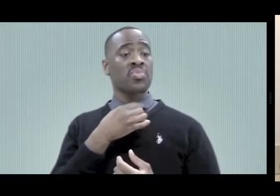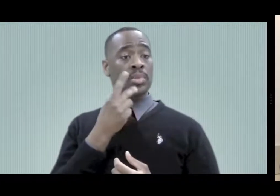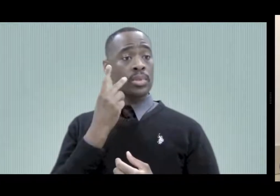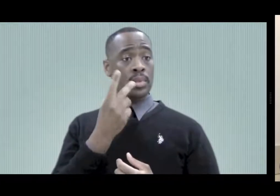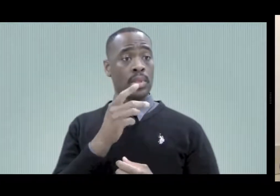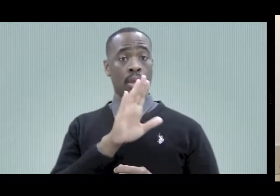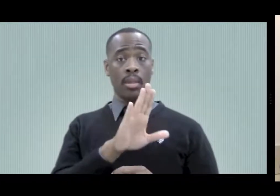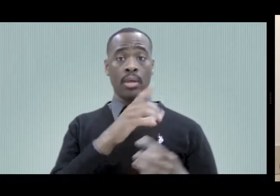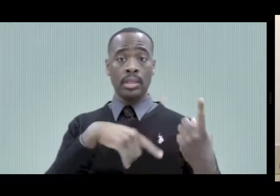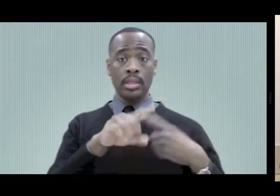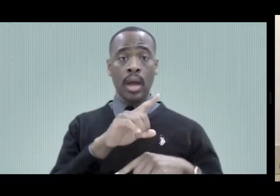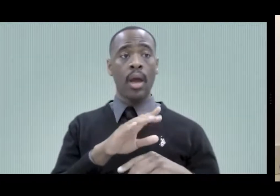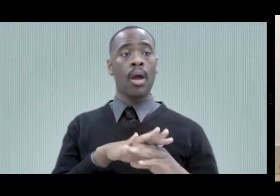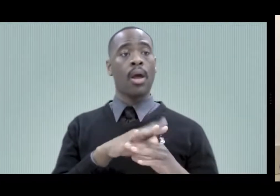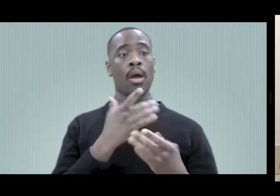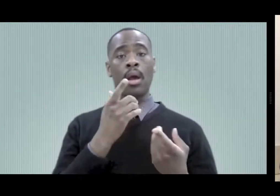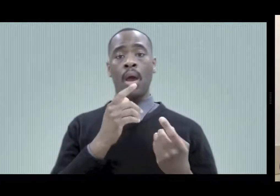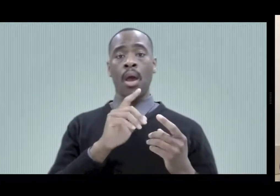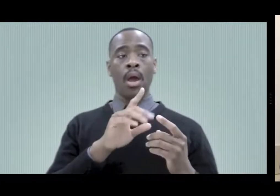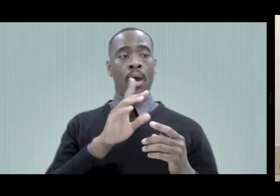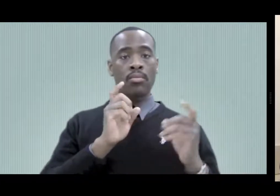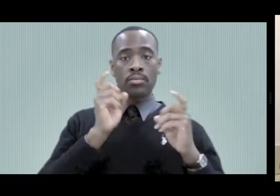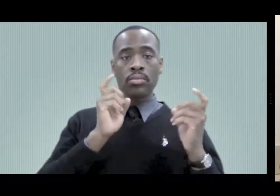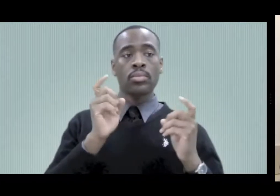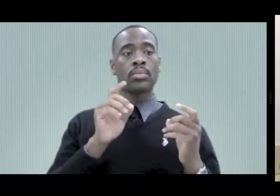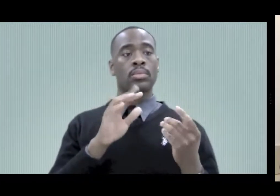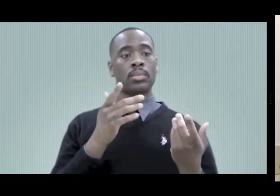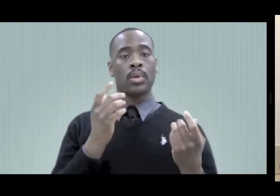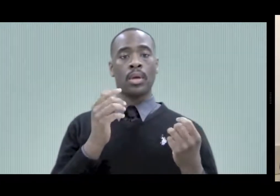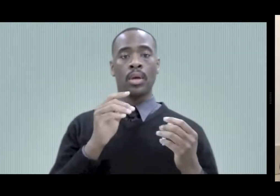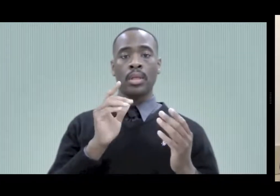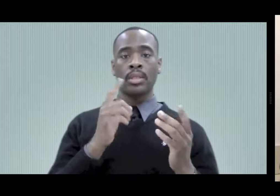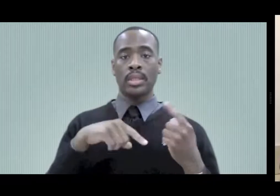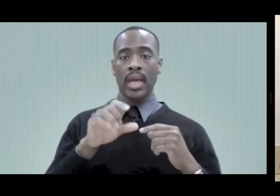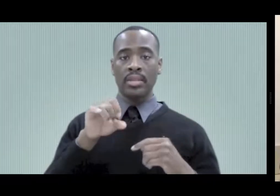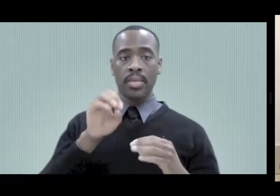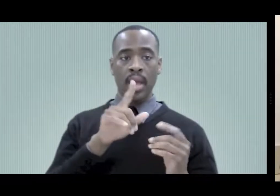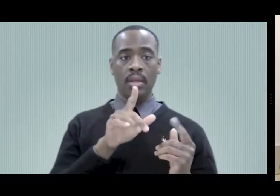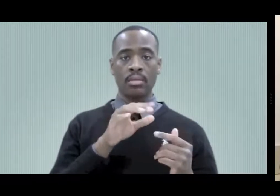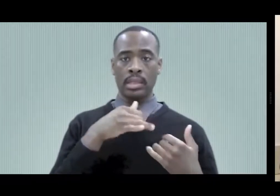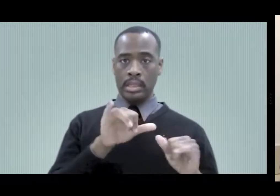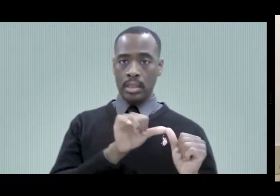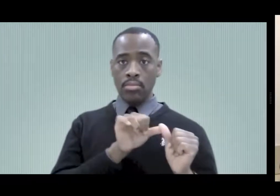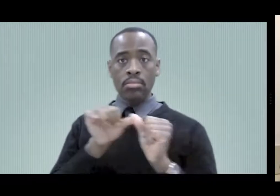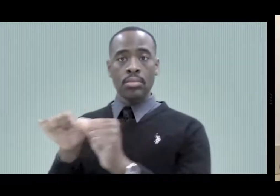was 35 years old and below.